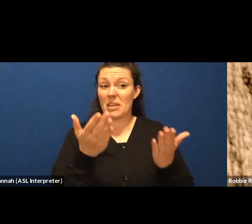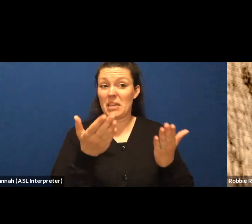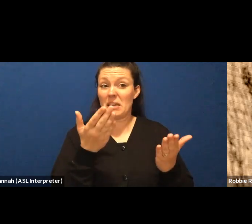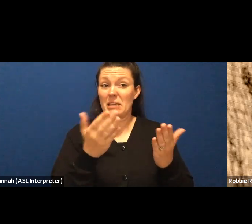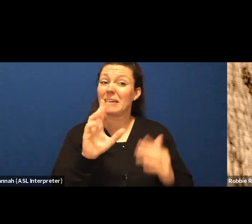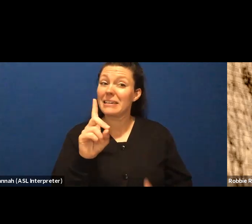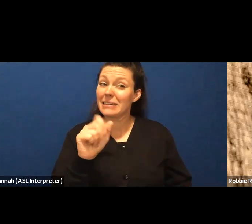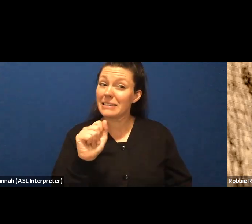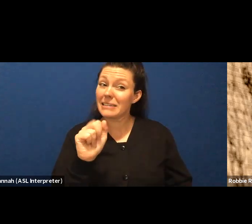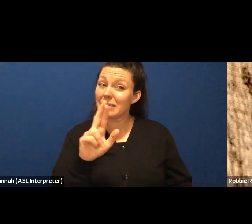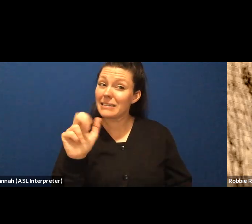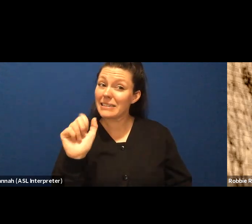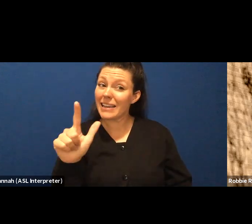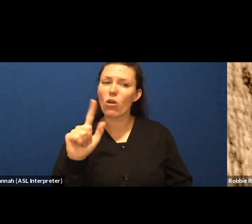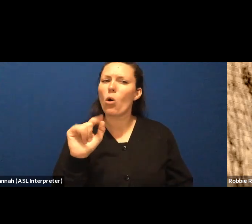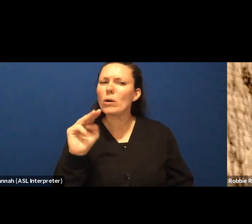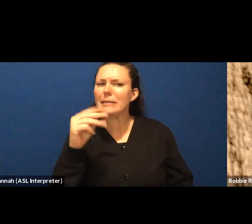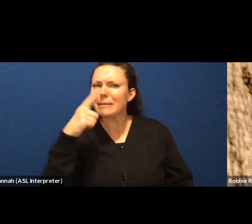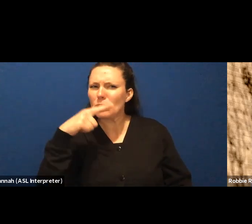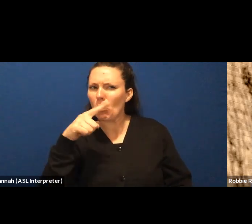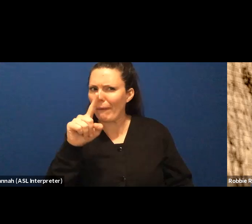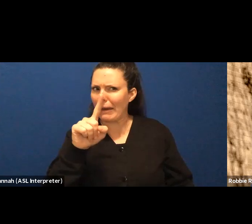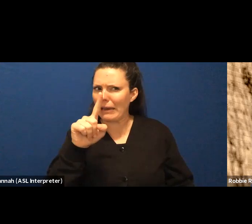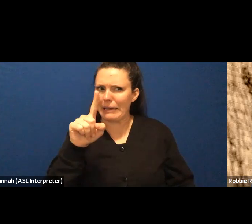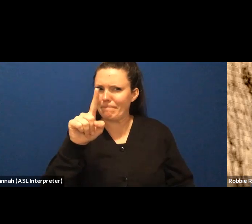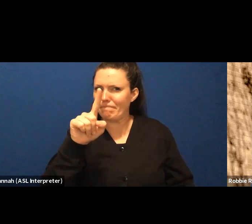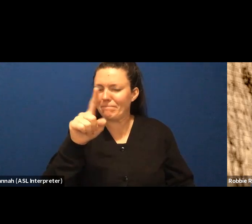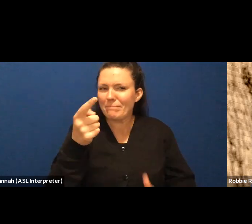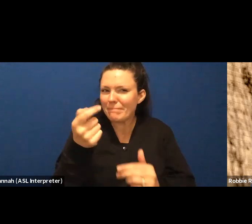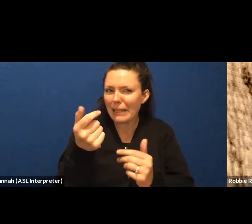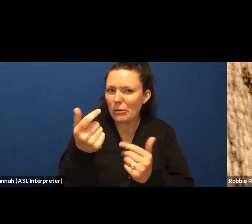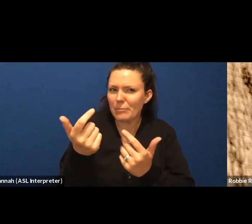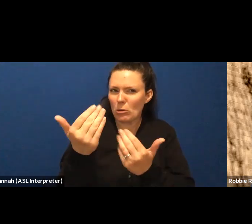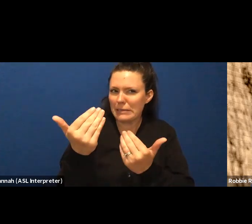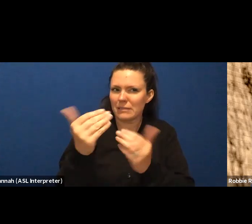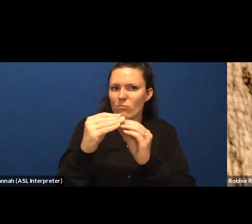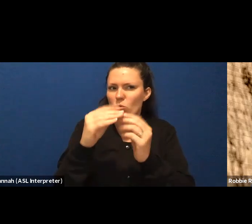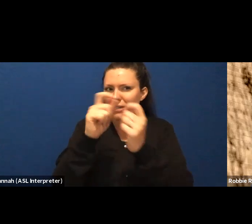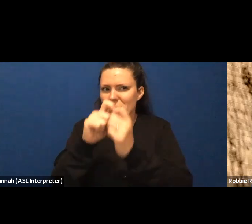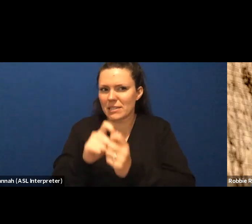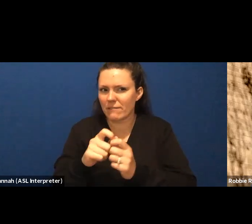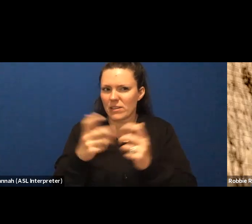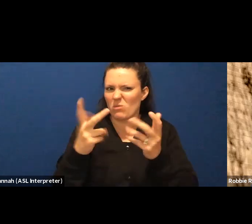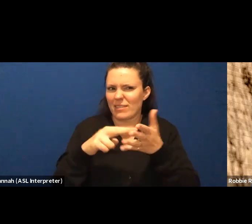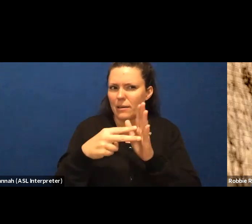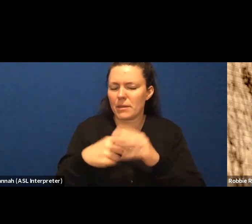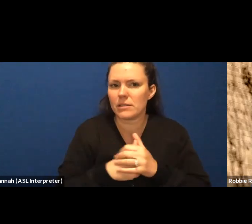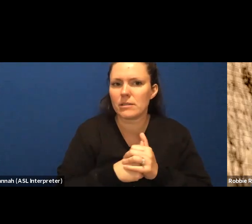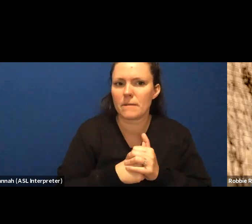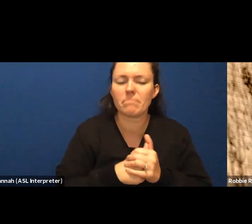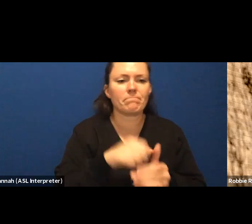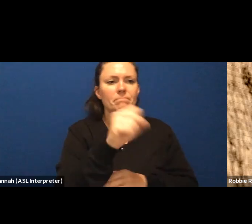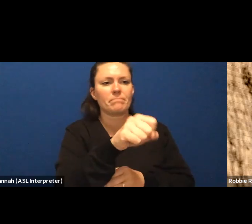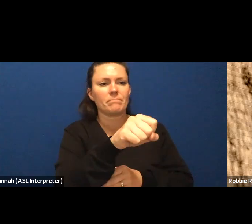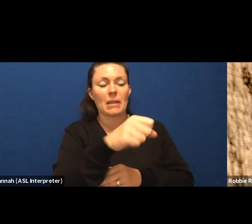Daryl could just maybe, or Tim, if you could, like a little bit more specific about what that means. Got it.